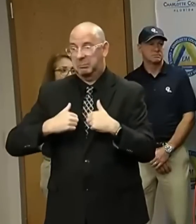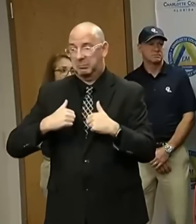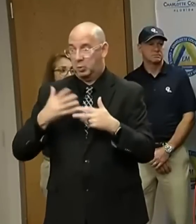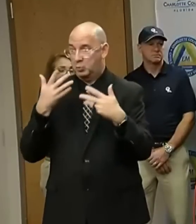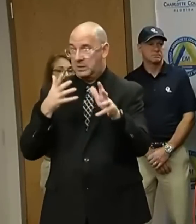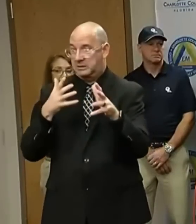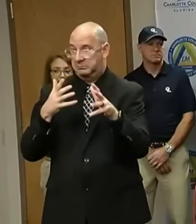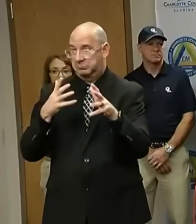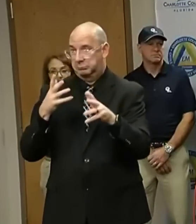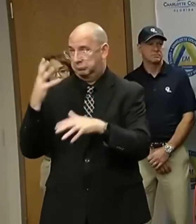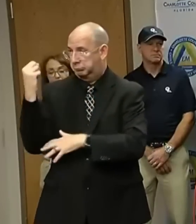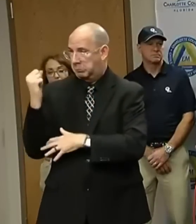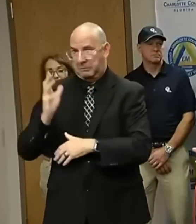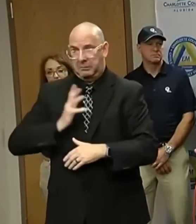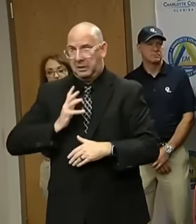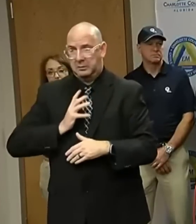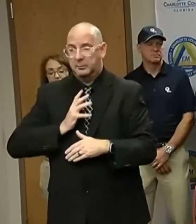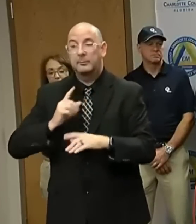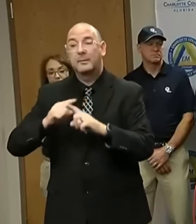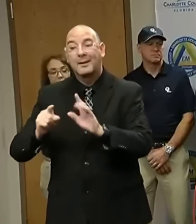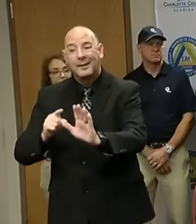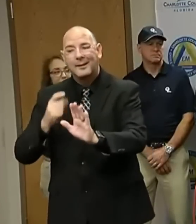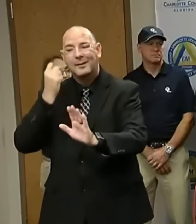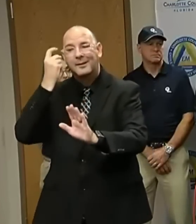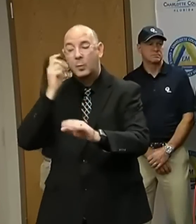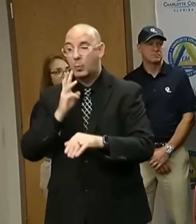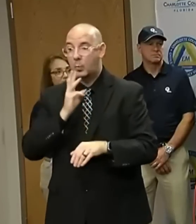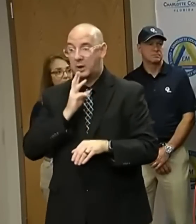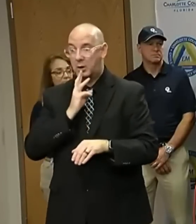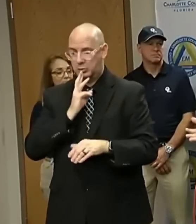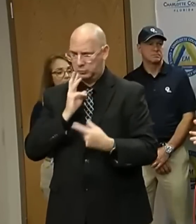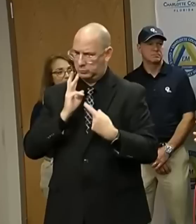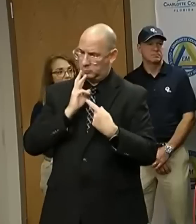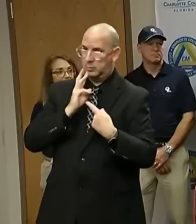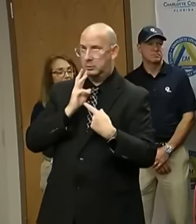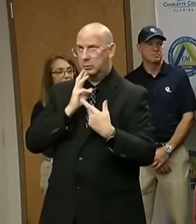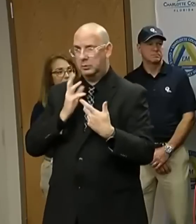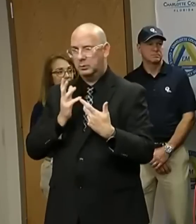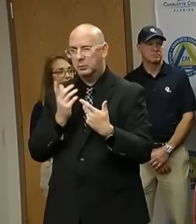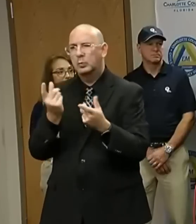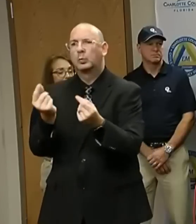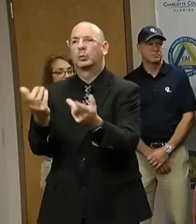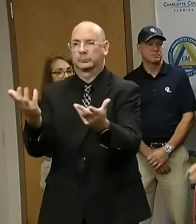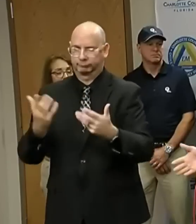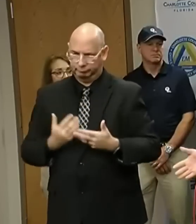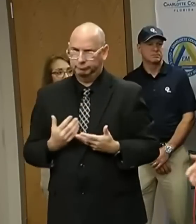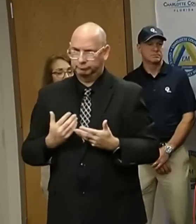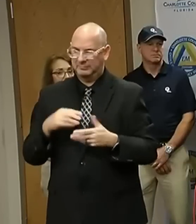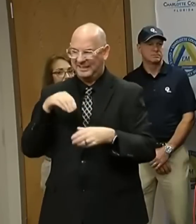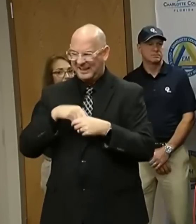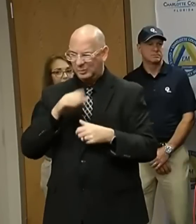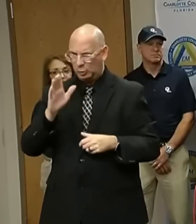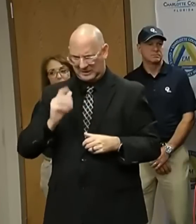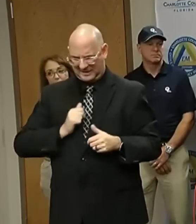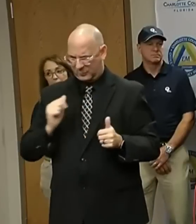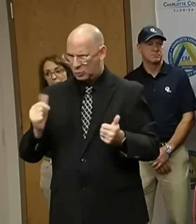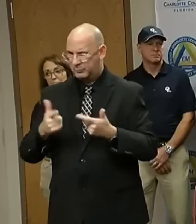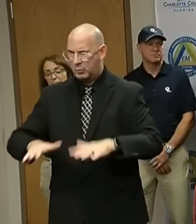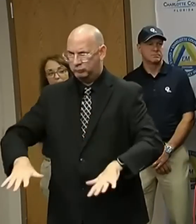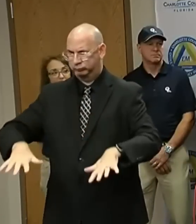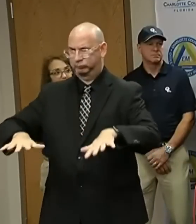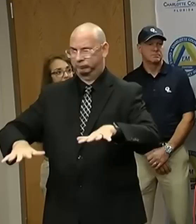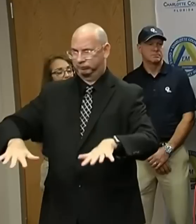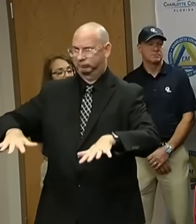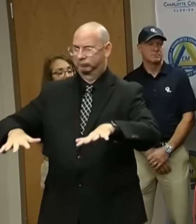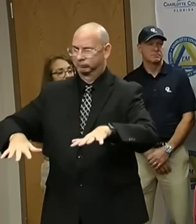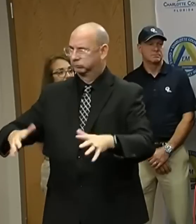problem is if the water is rising, you're in your living room, it's a foot, 2 feet, 3 feet, they're the ones that were calling saying, hey, this is a big problem, and of course it